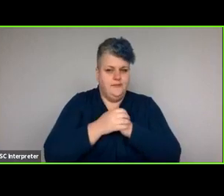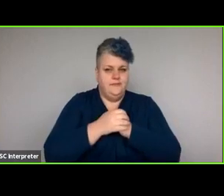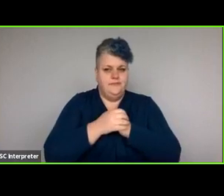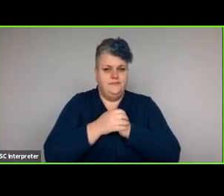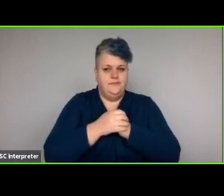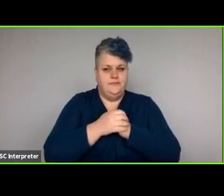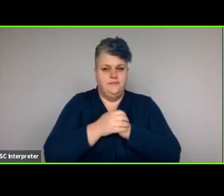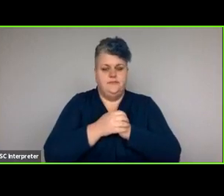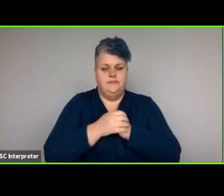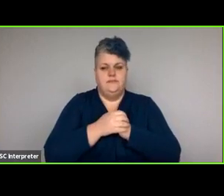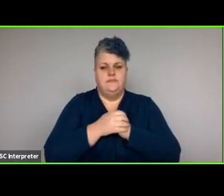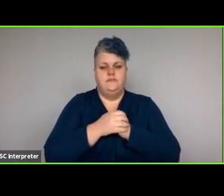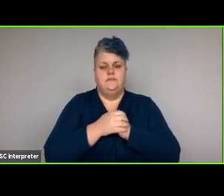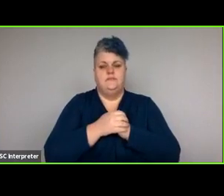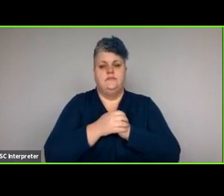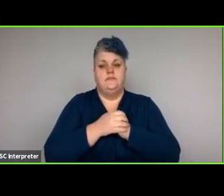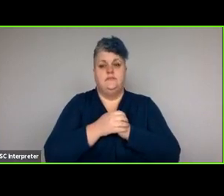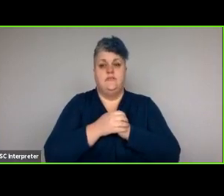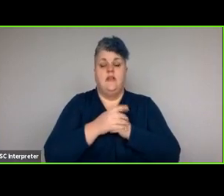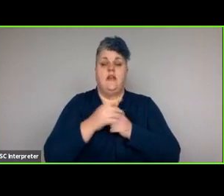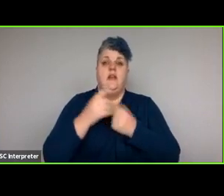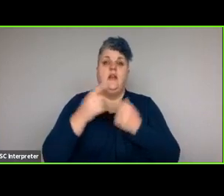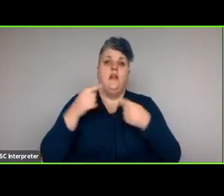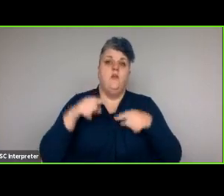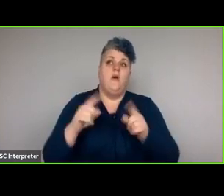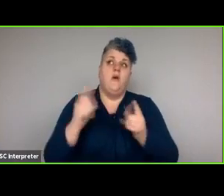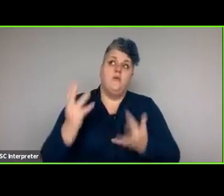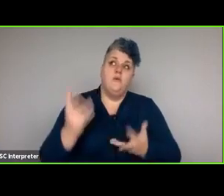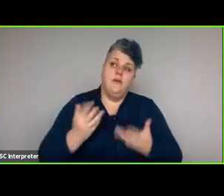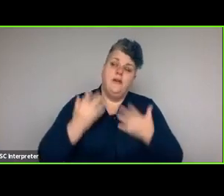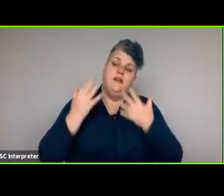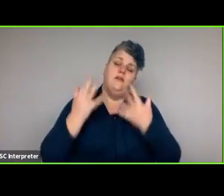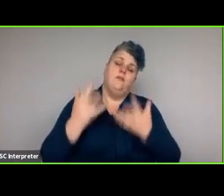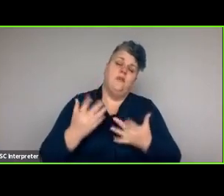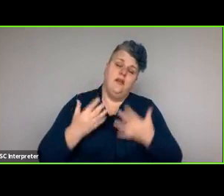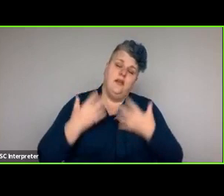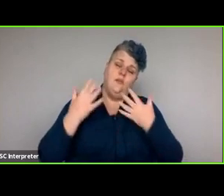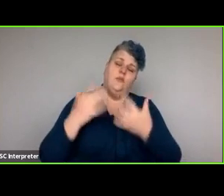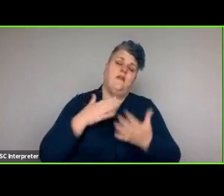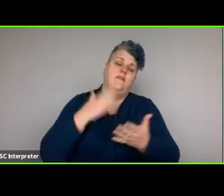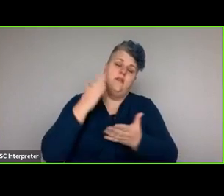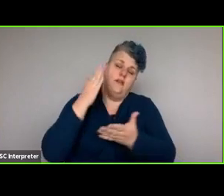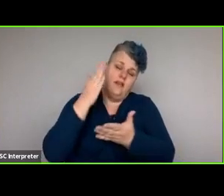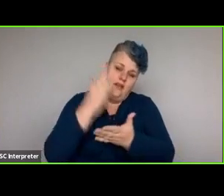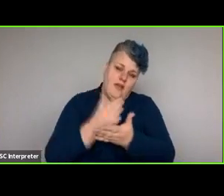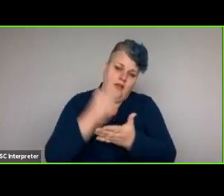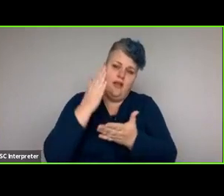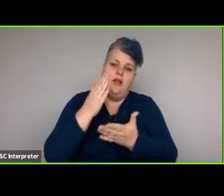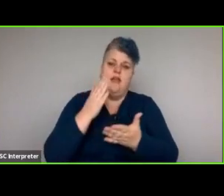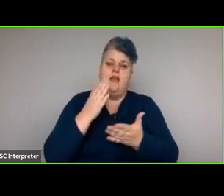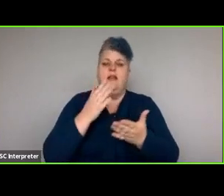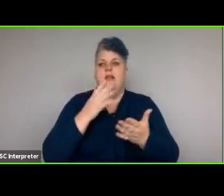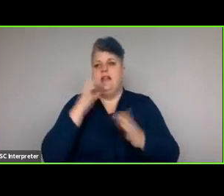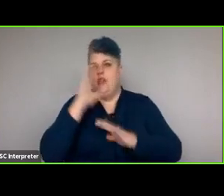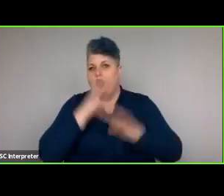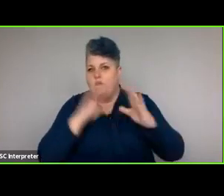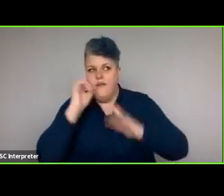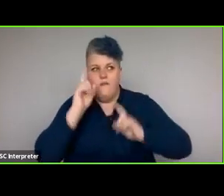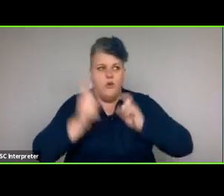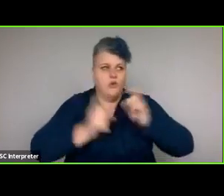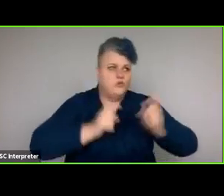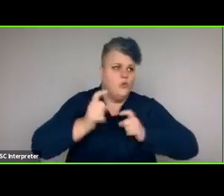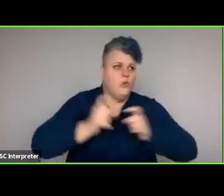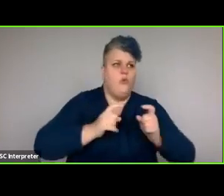the meantime, while we're all waiting for this to end and seeking our sense of control and sense